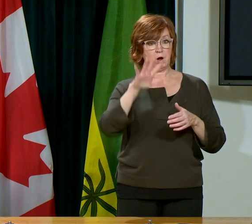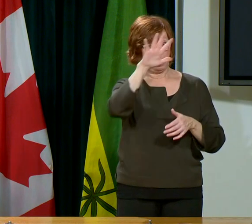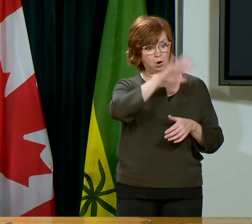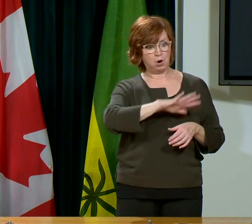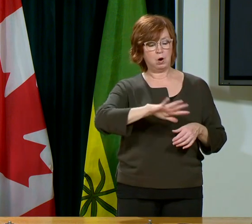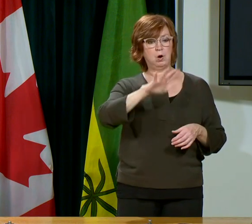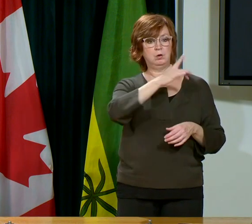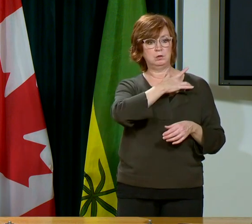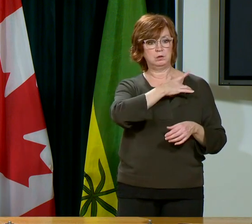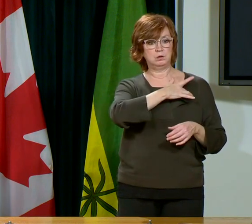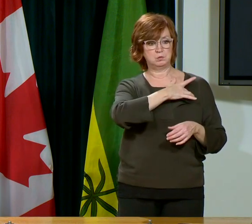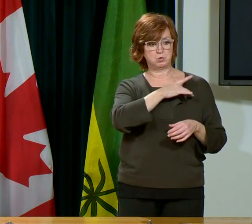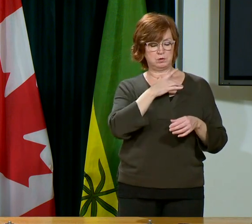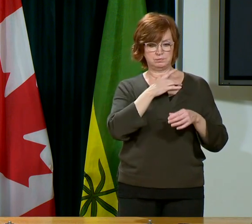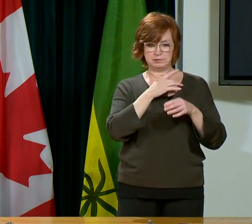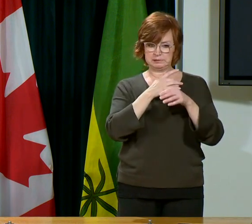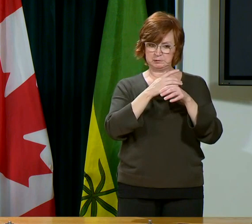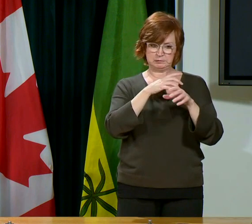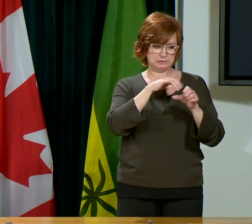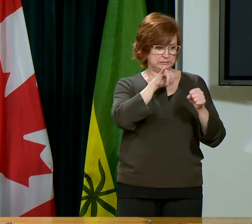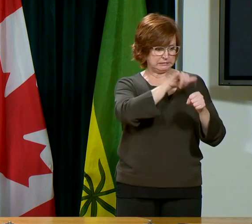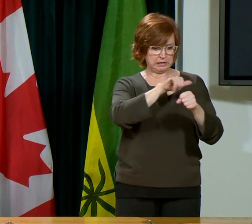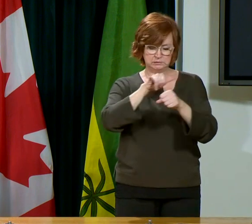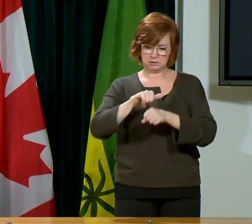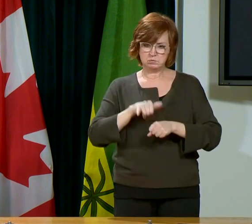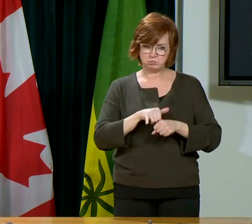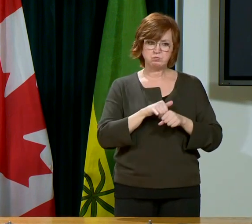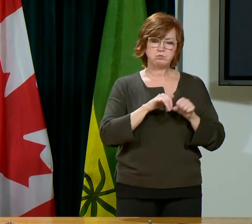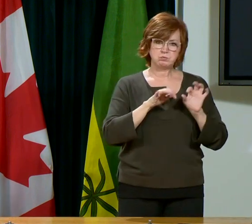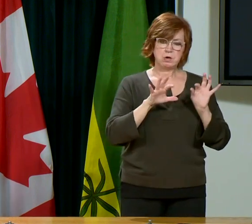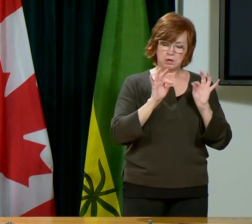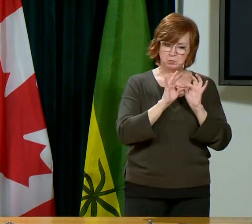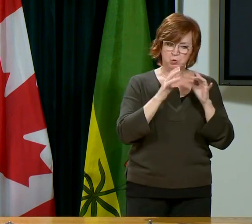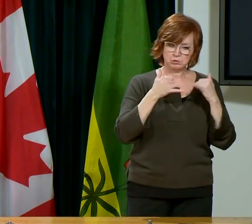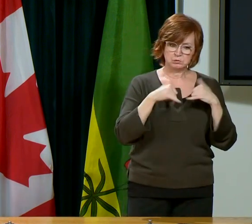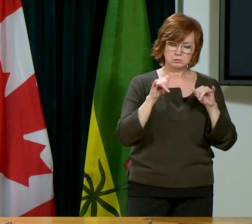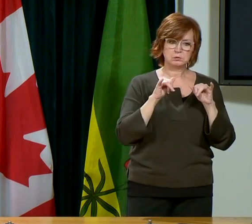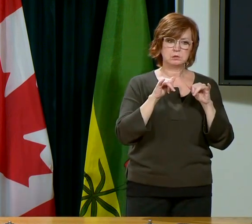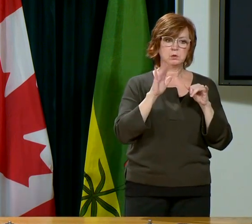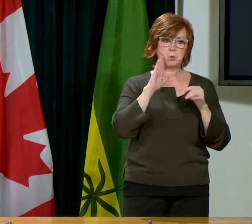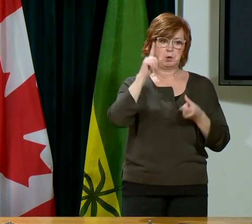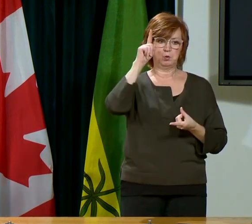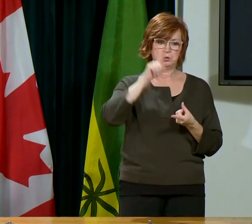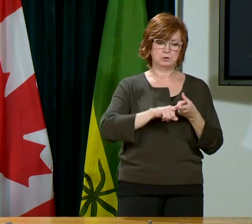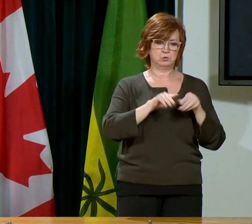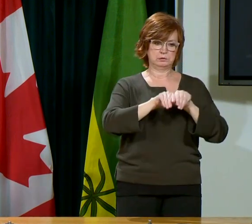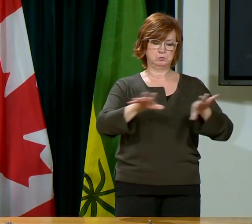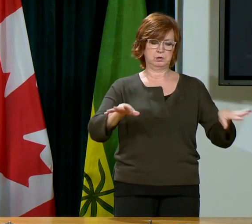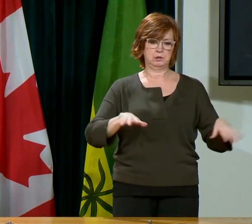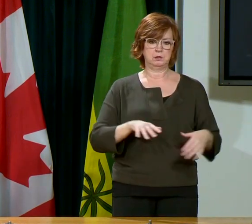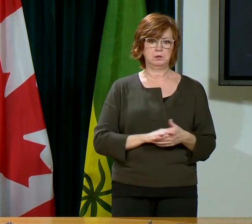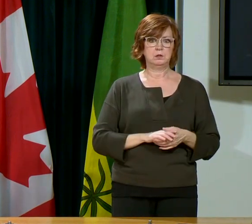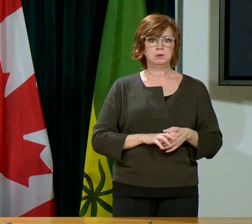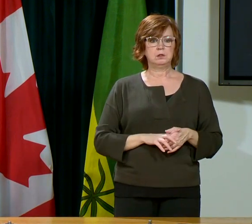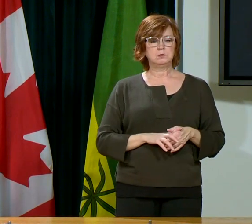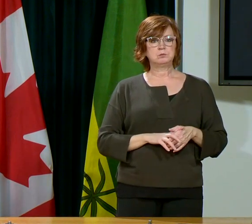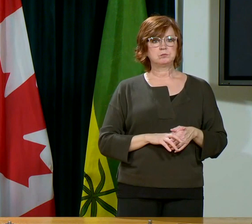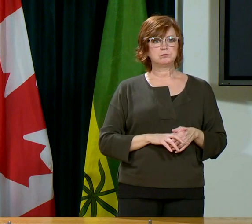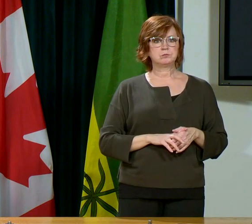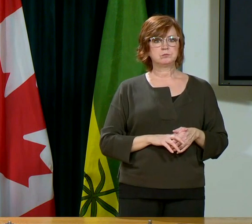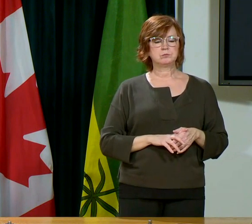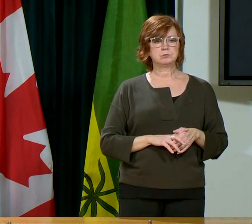prevent, further clusters or outbreaks. We understand that not everyone may have the same ability